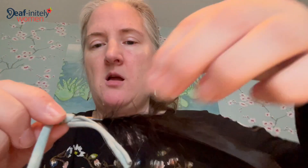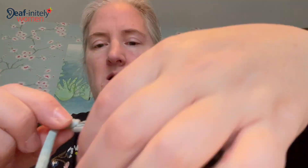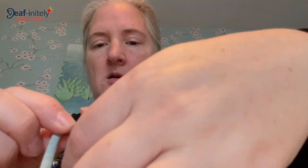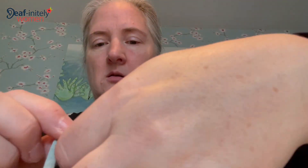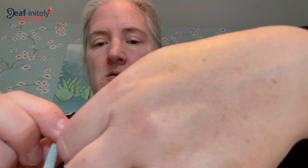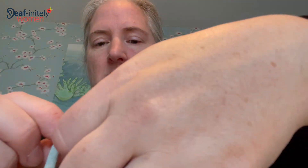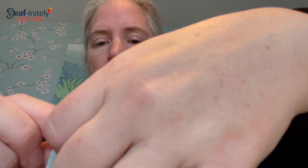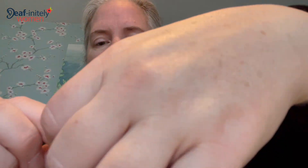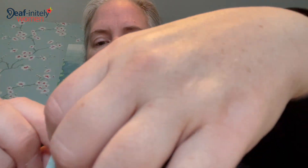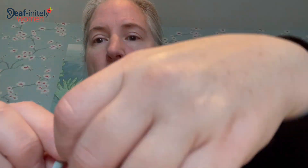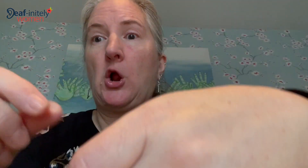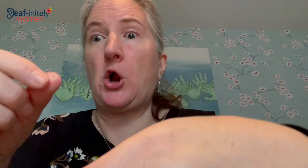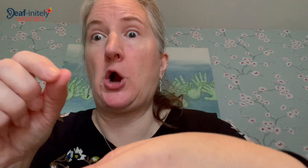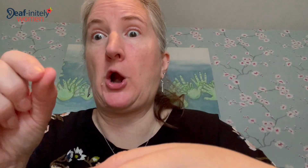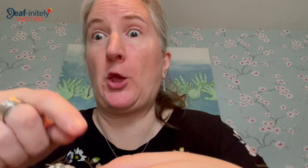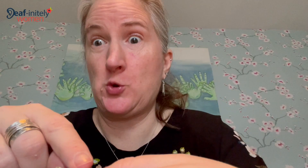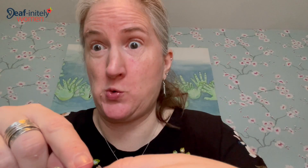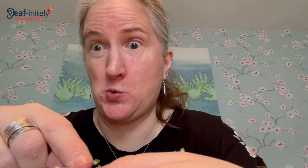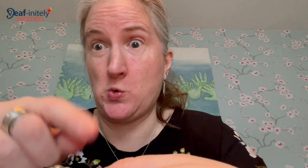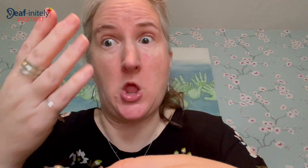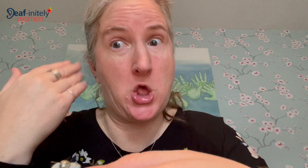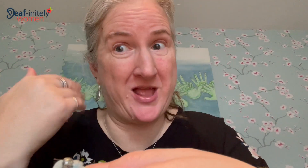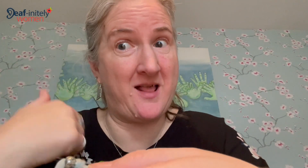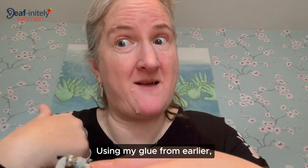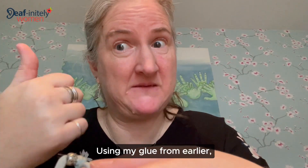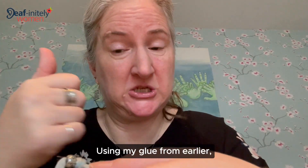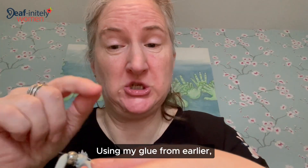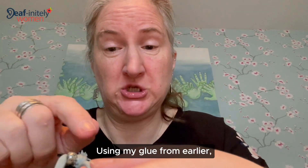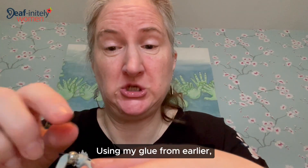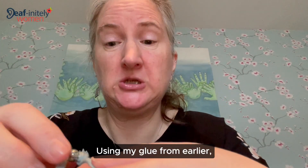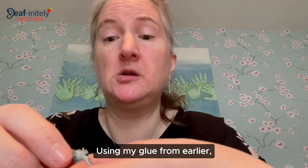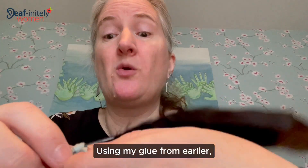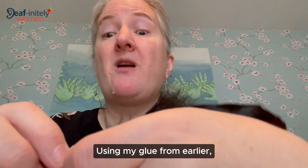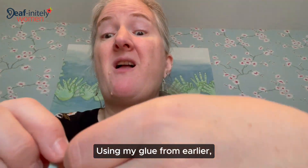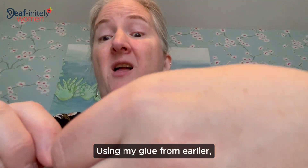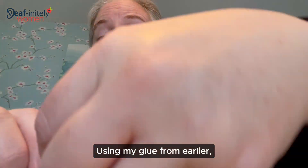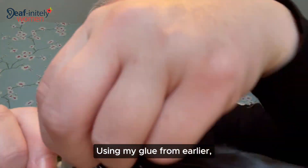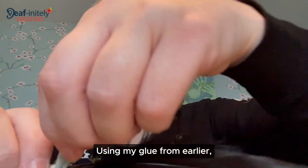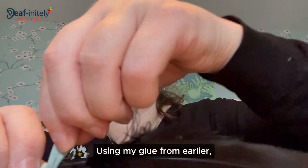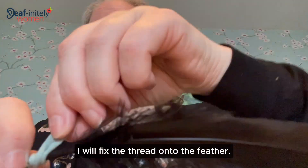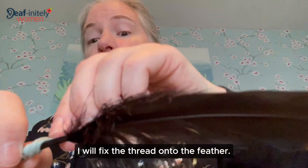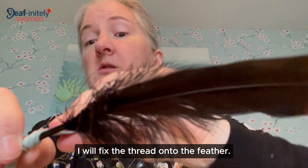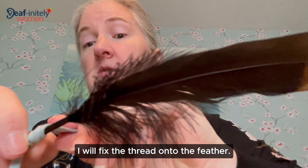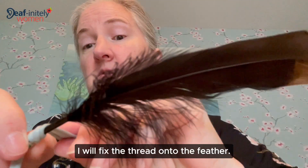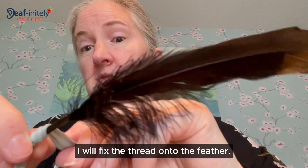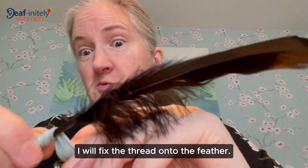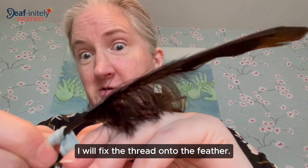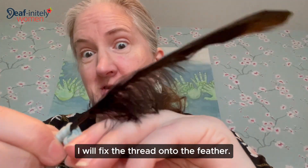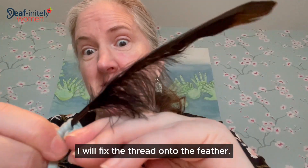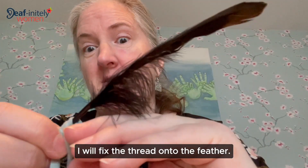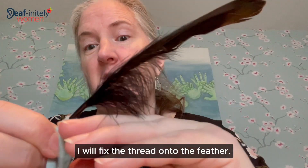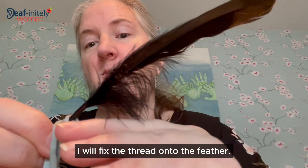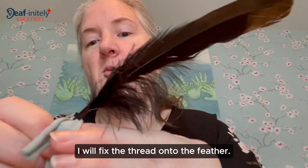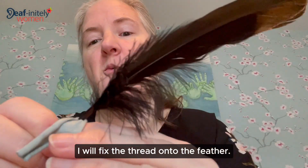Using my glue from earlier, I will fix the thread onto the feather.